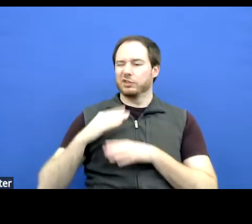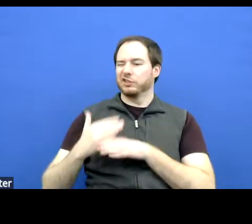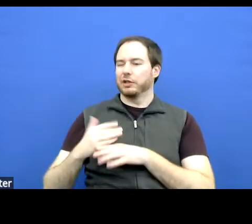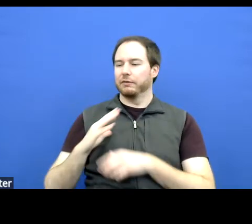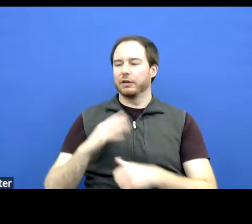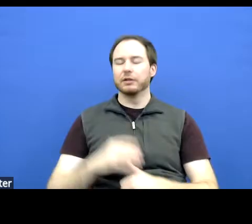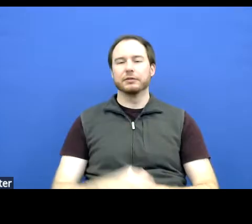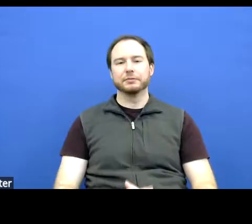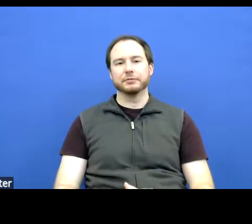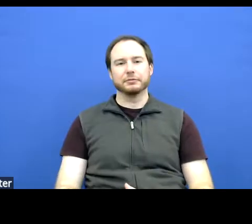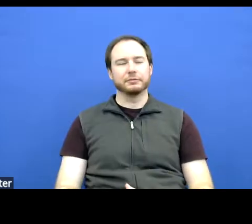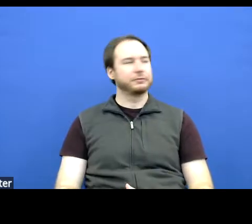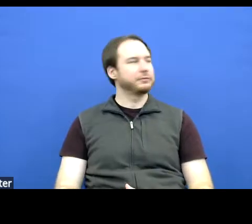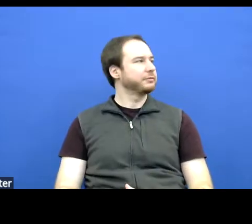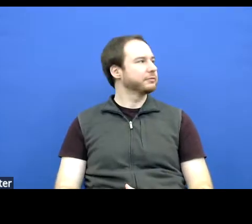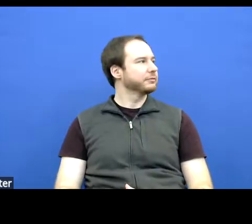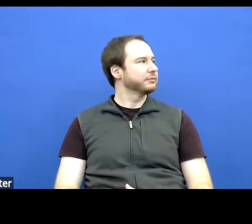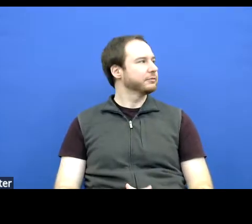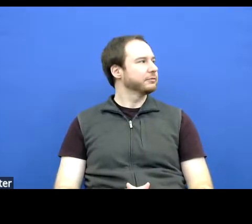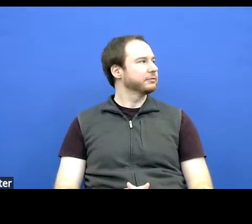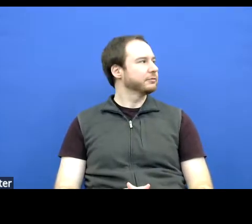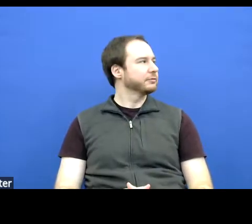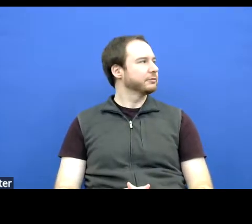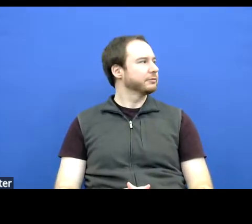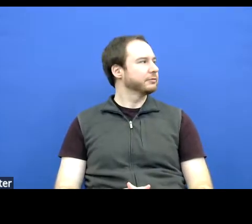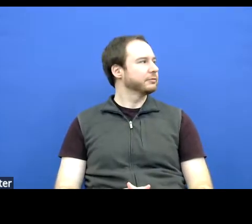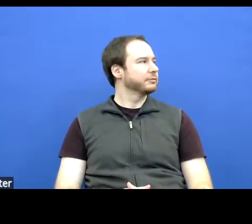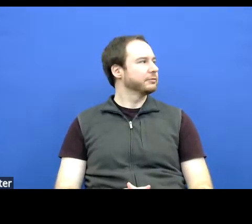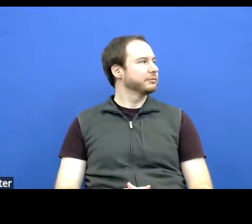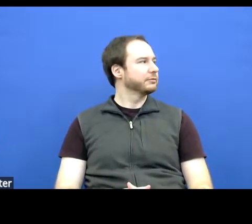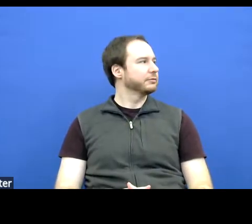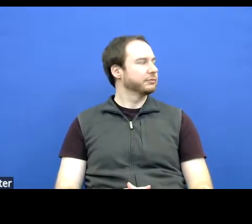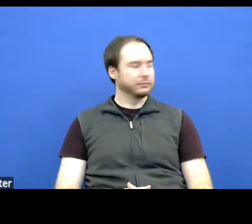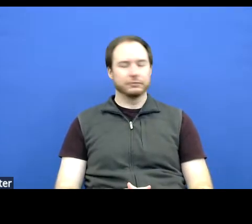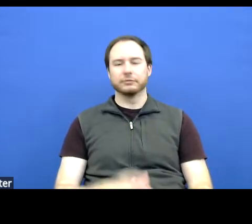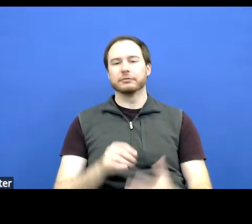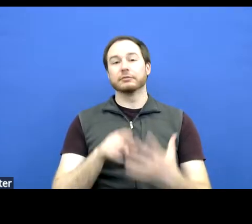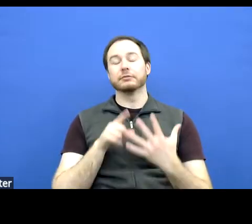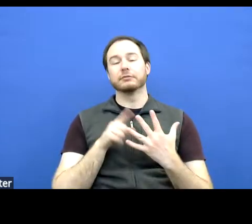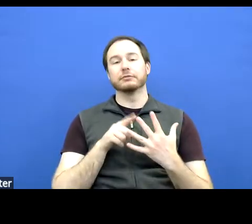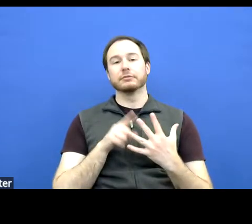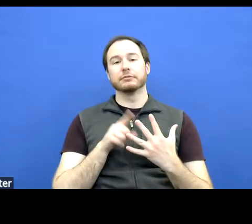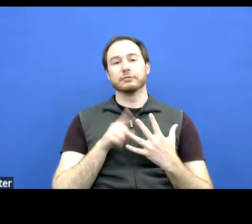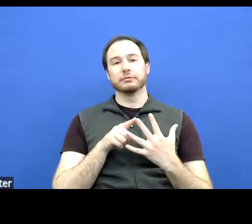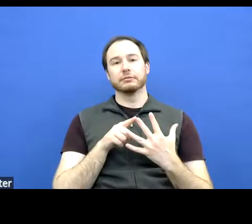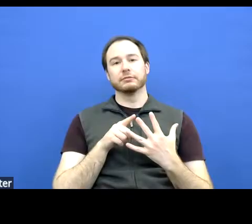mic. It's your mic. Okay, thanks. All right.